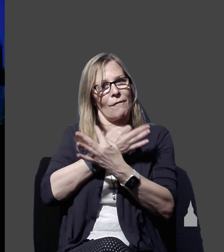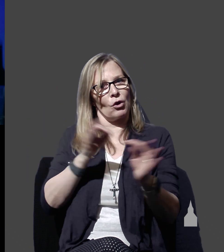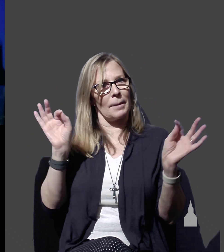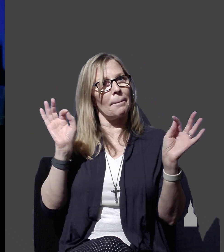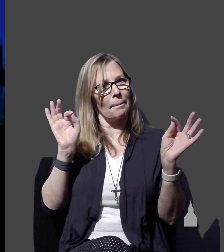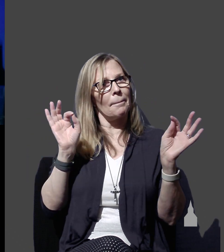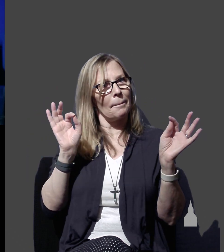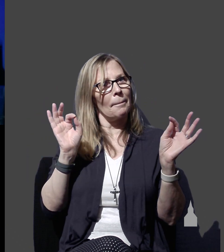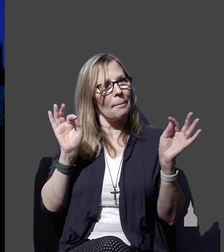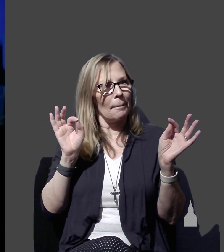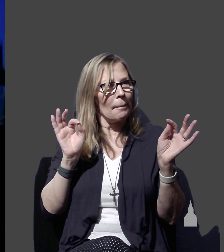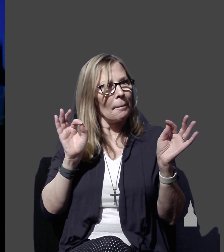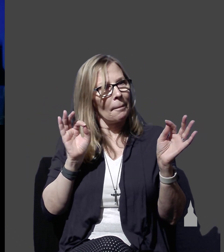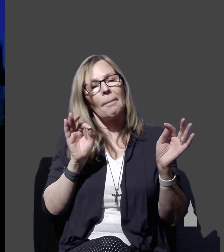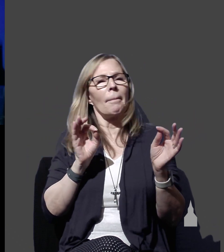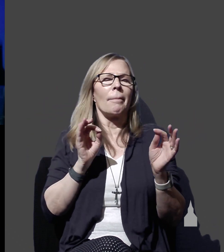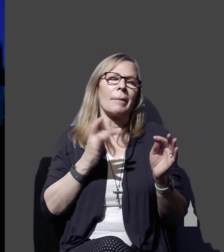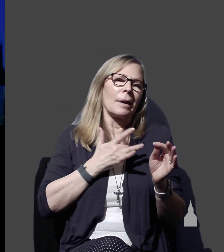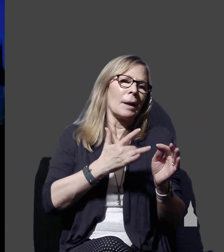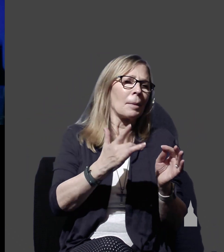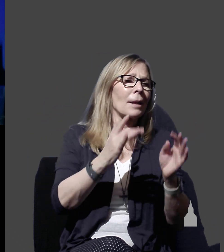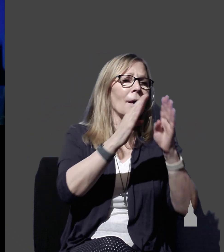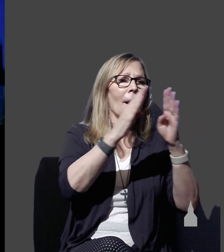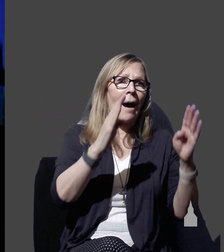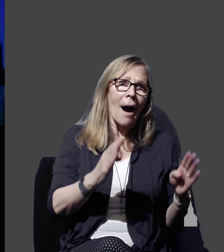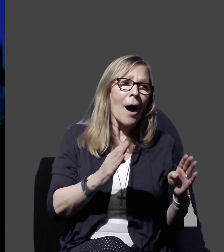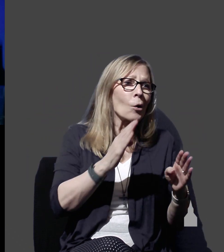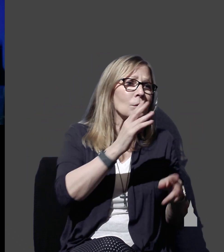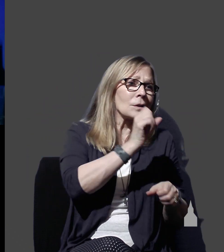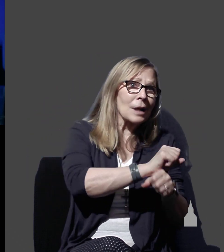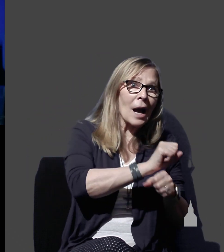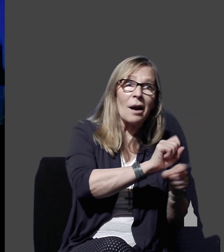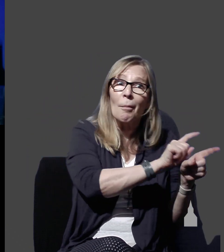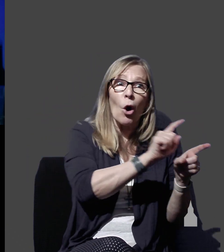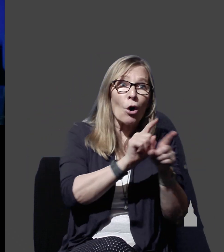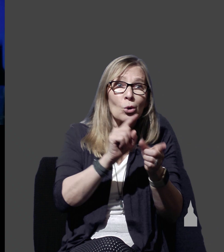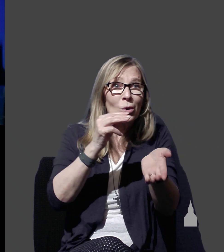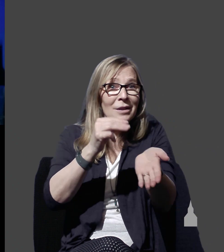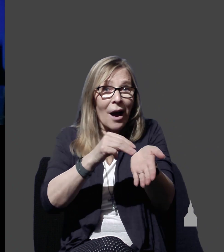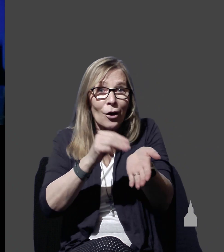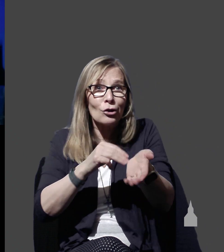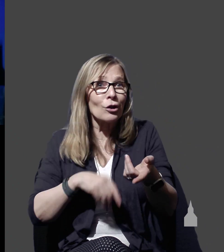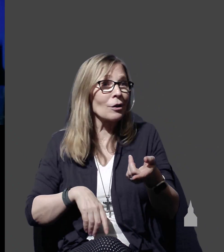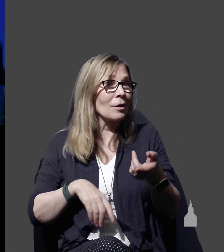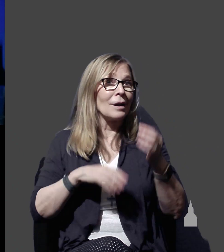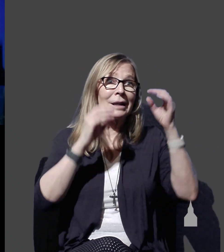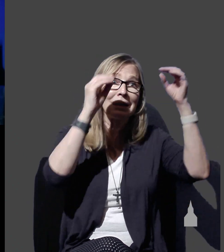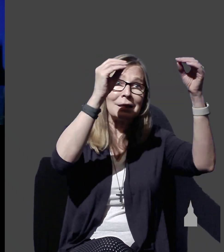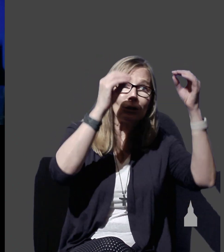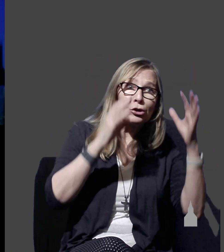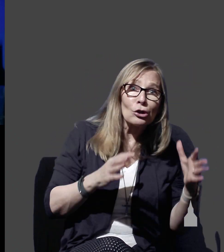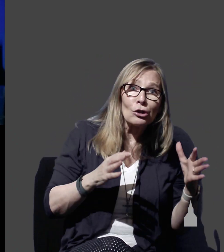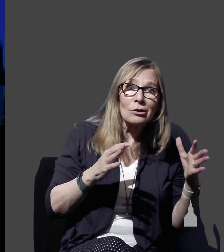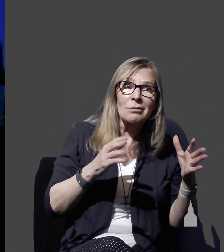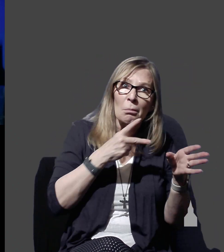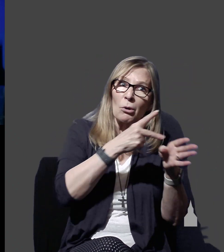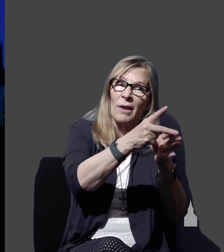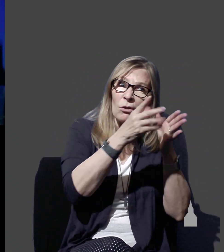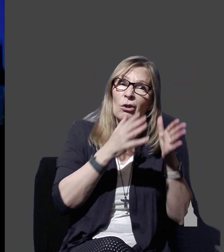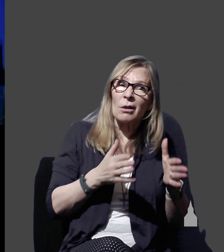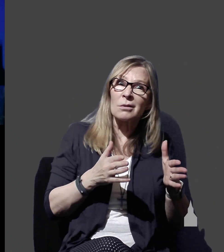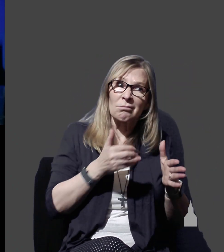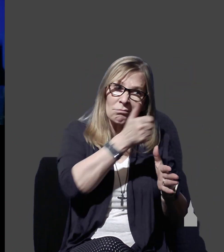There were menial slaves doing household tasks, but also there were doctors and professionals like teachers who were